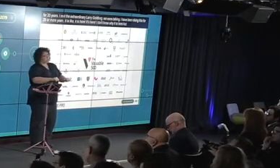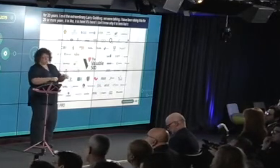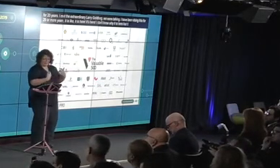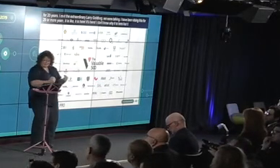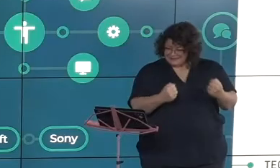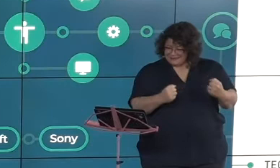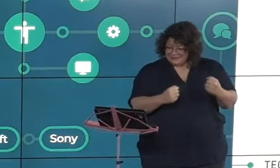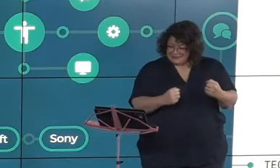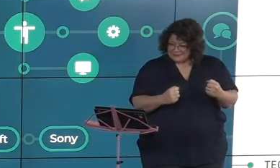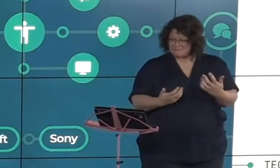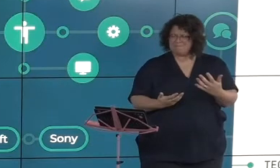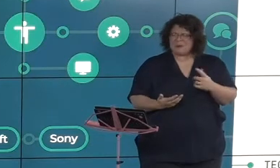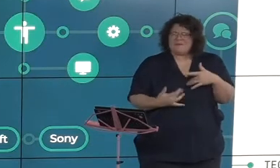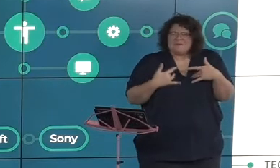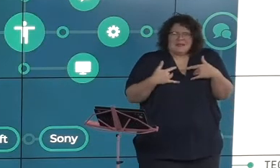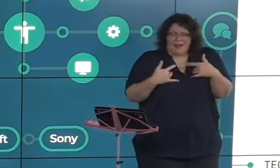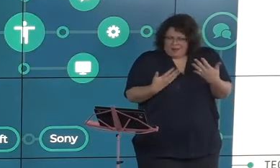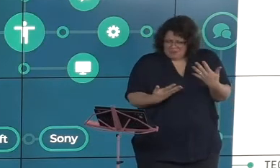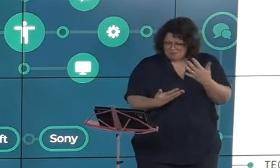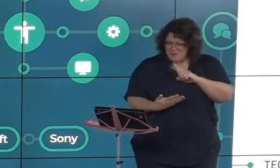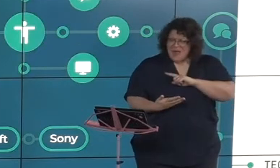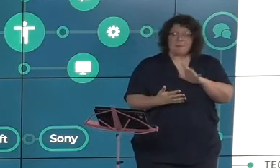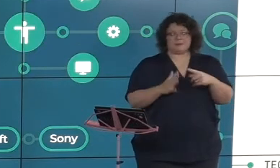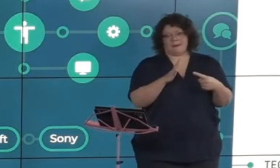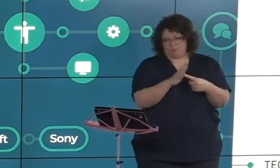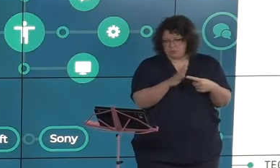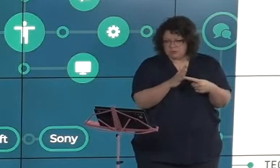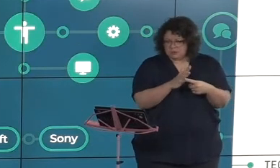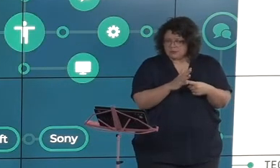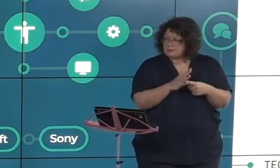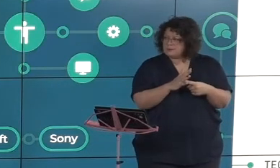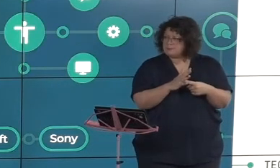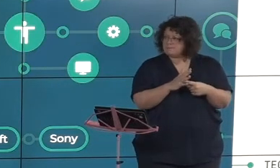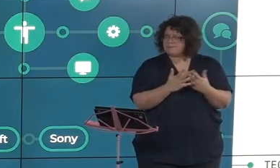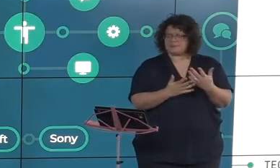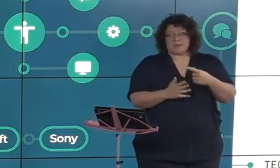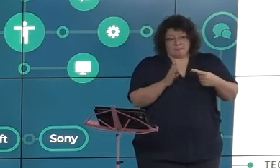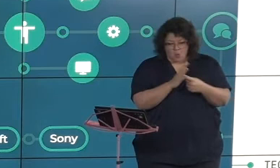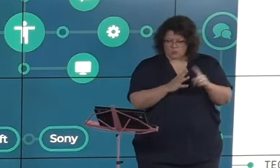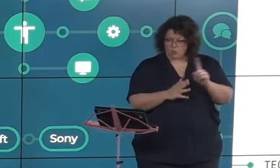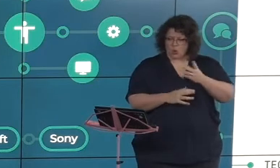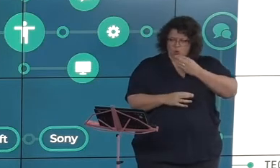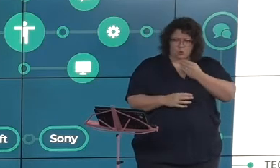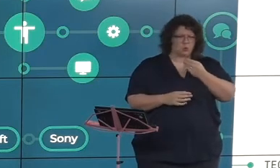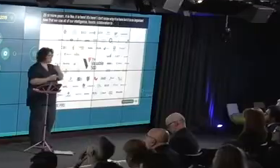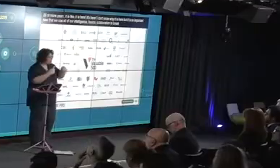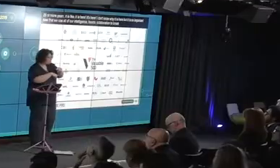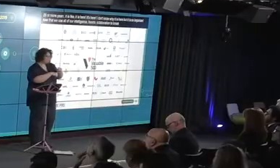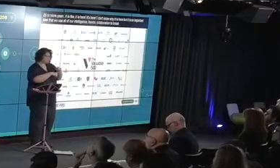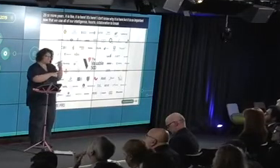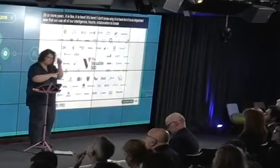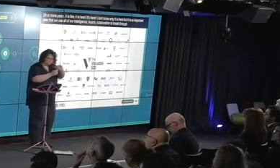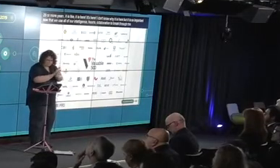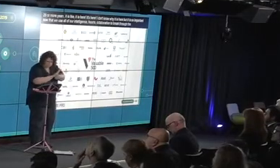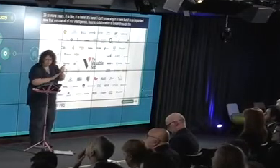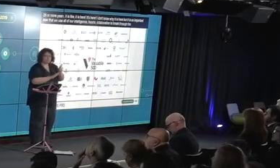all of our intelligence, all of our hearts, all of our collaboration to break through this ceiling. This is not about disability inclusion. It's not